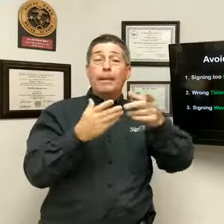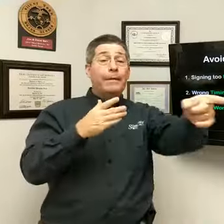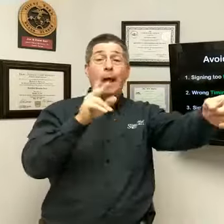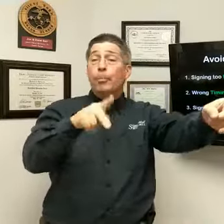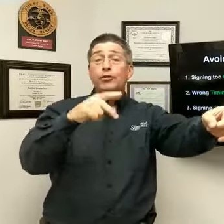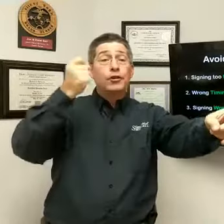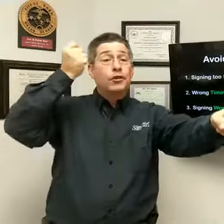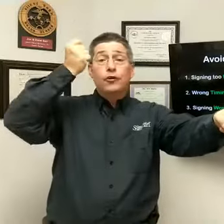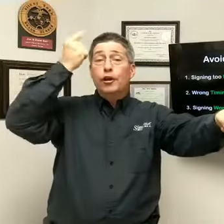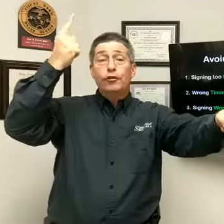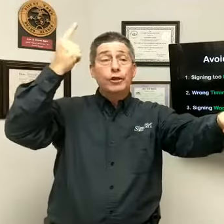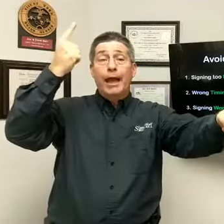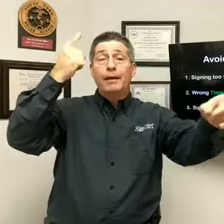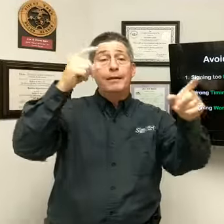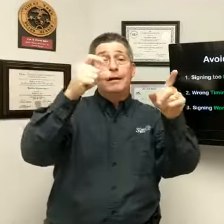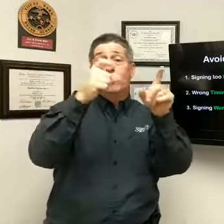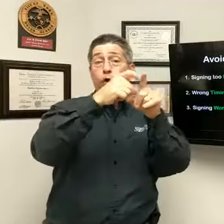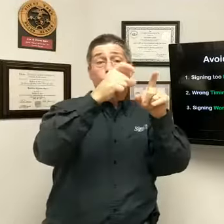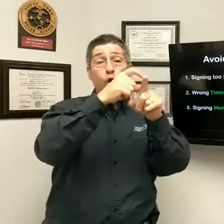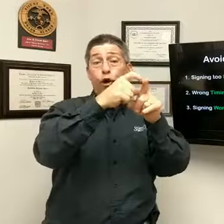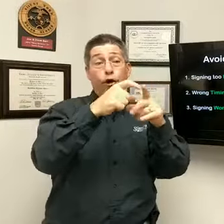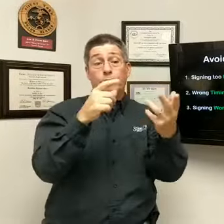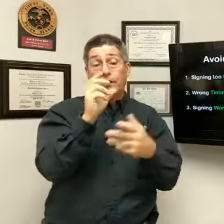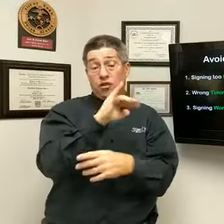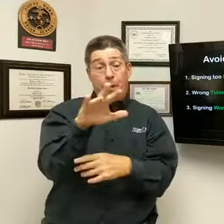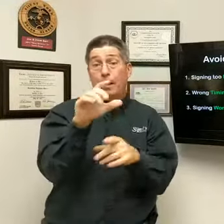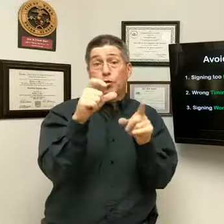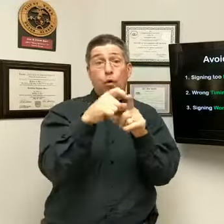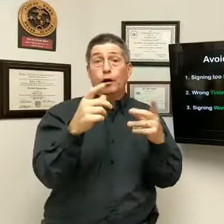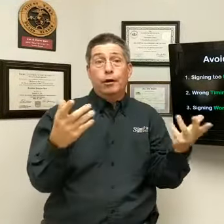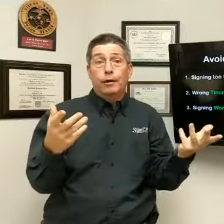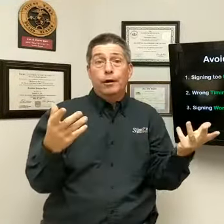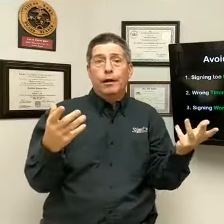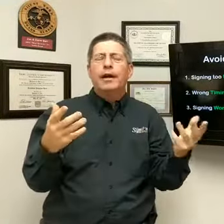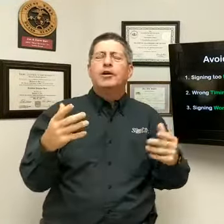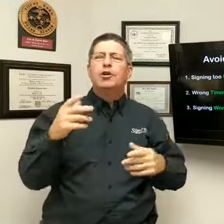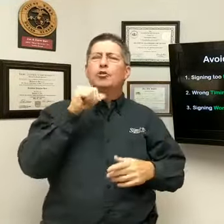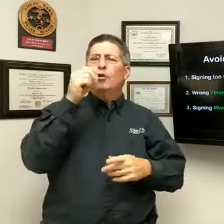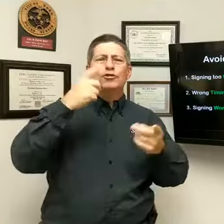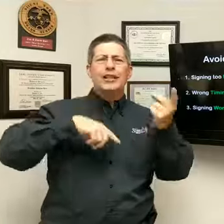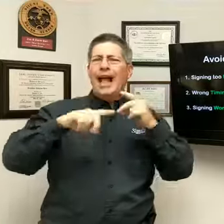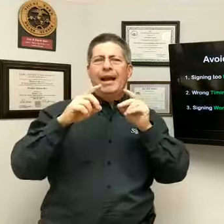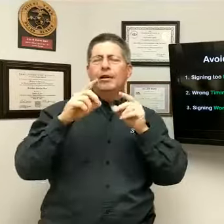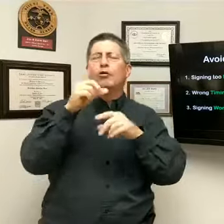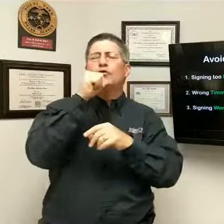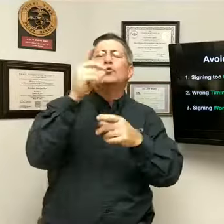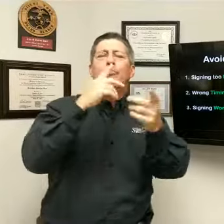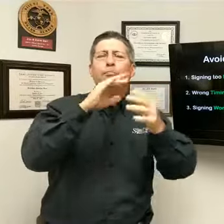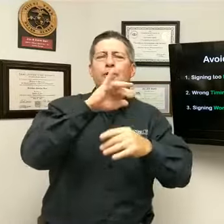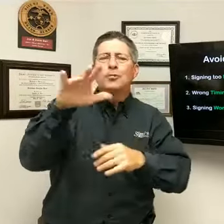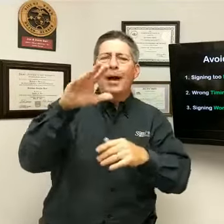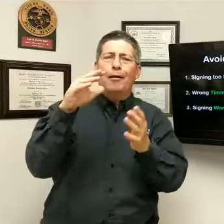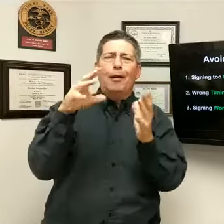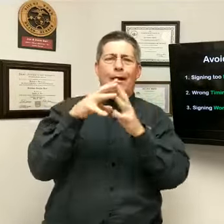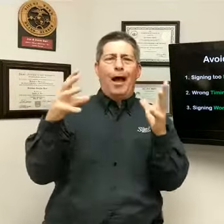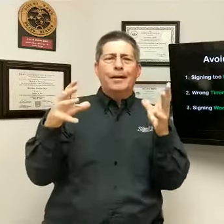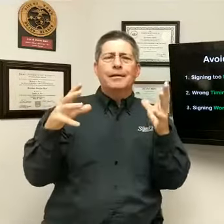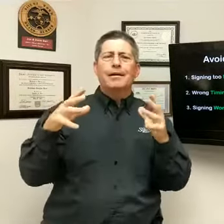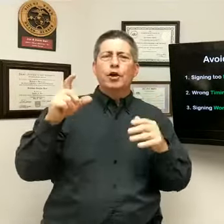that person doesn't understand the word, the spelled word. So don't spell a lot. You need